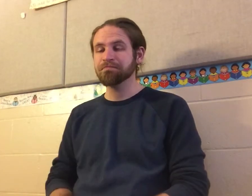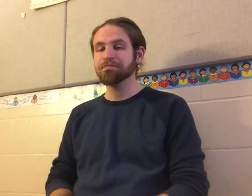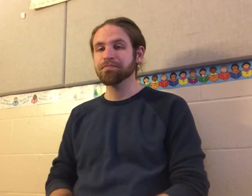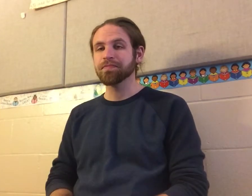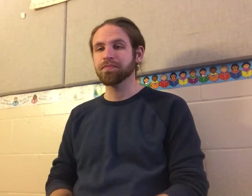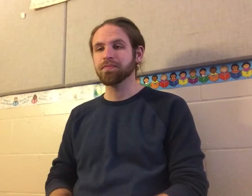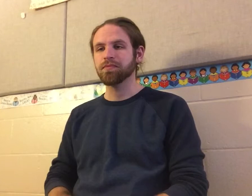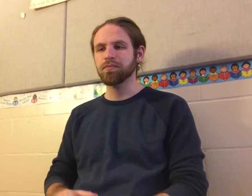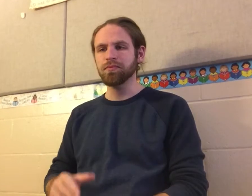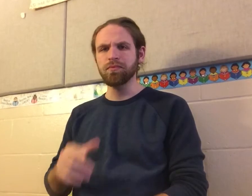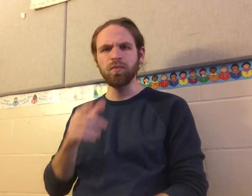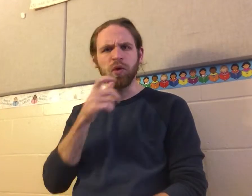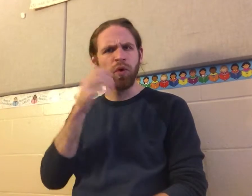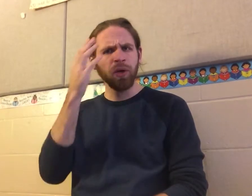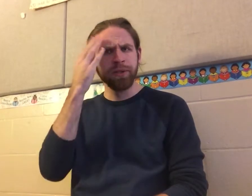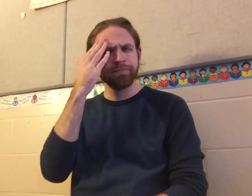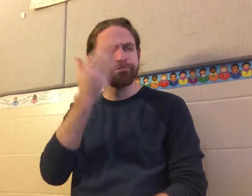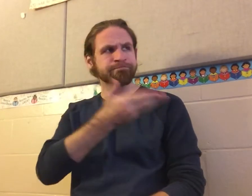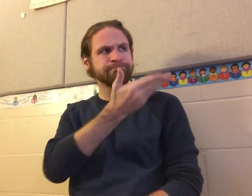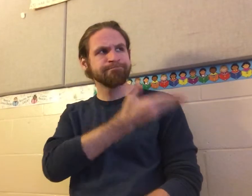Who knows what this insect is called?